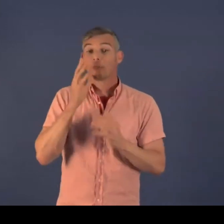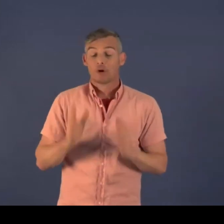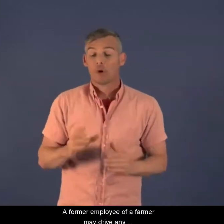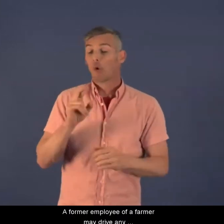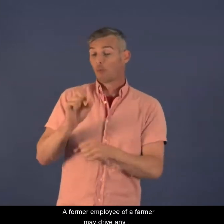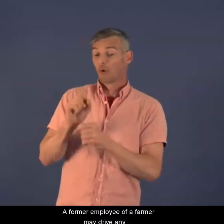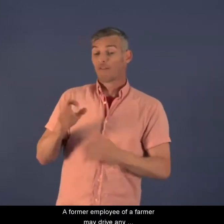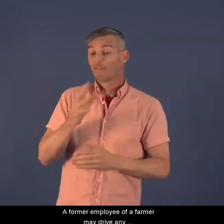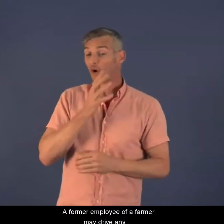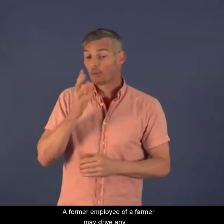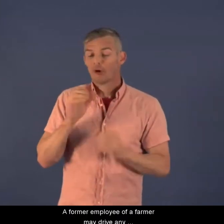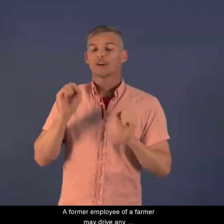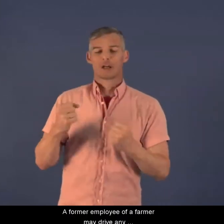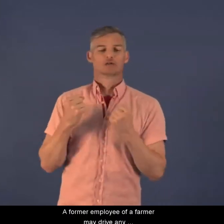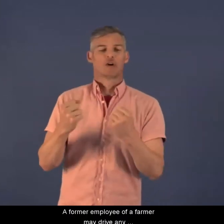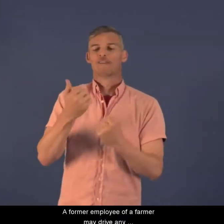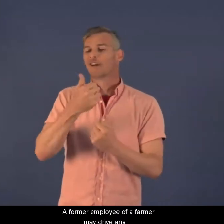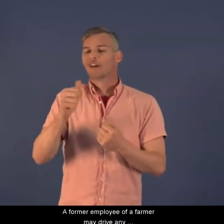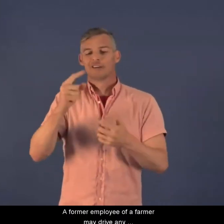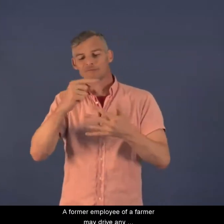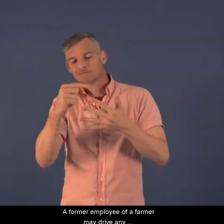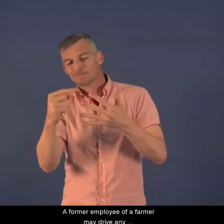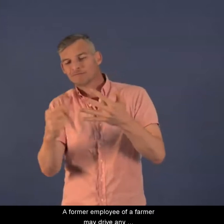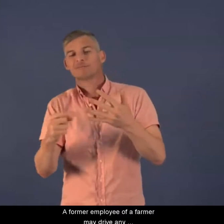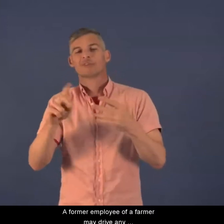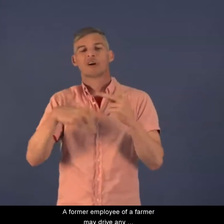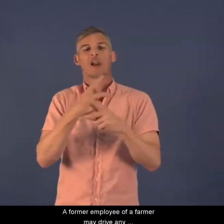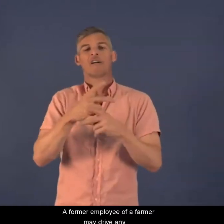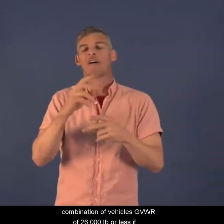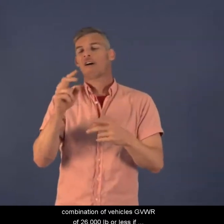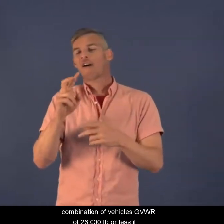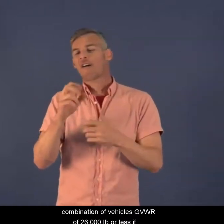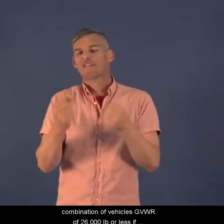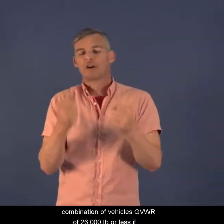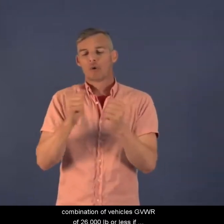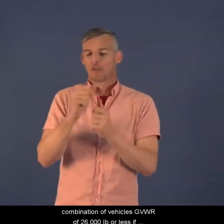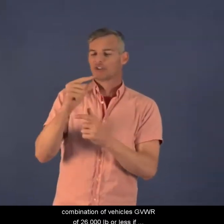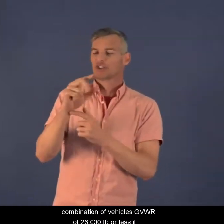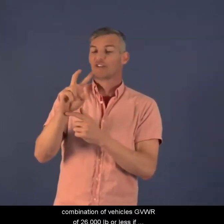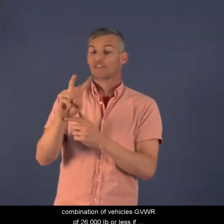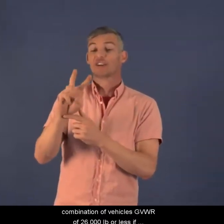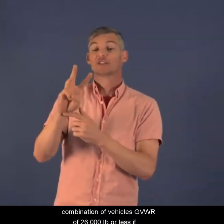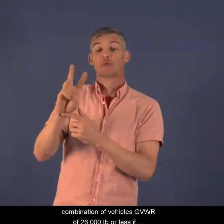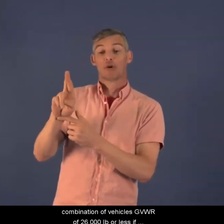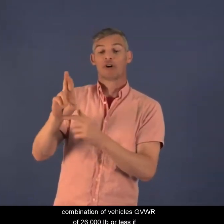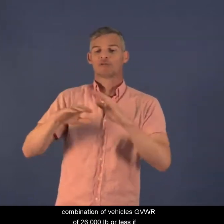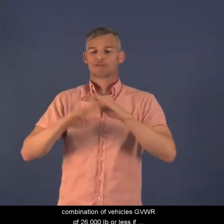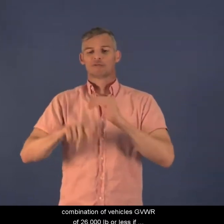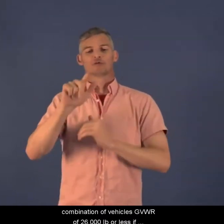A former employee of a farmer may drive any combination of vehicles, GVRW,